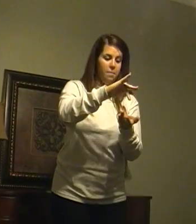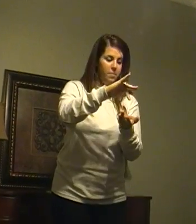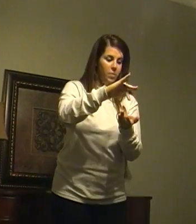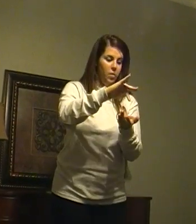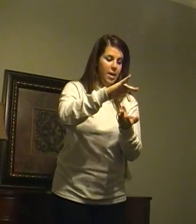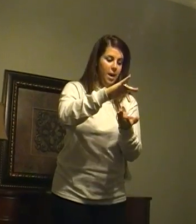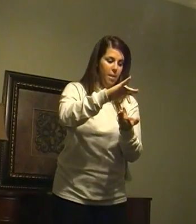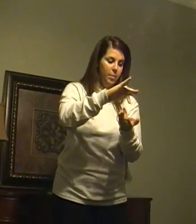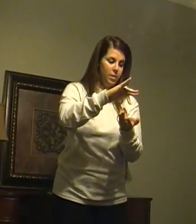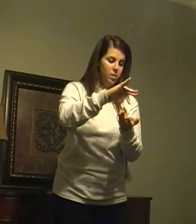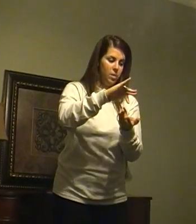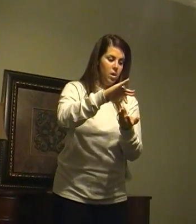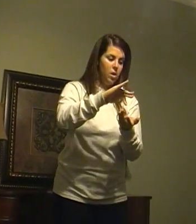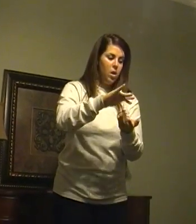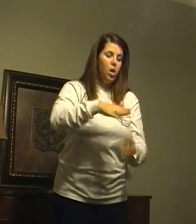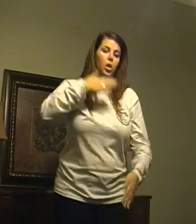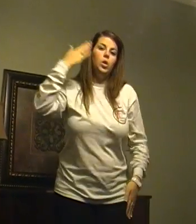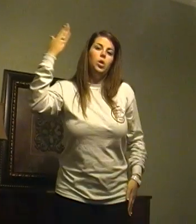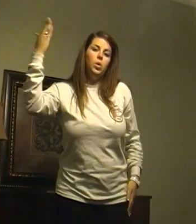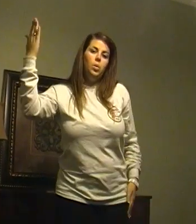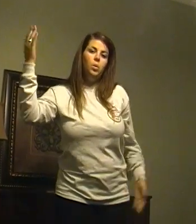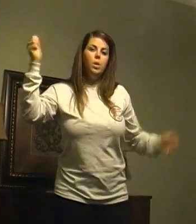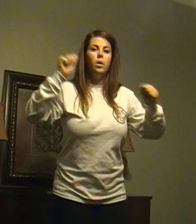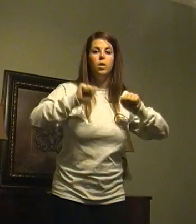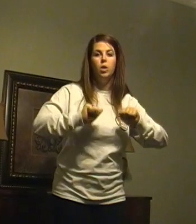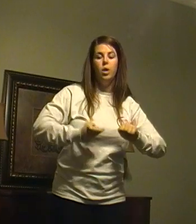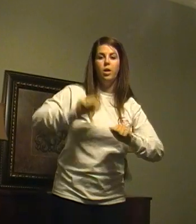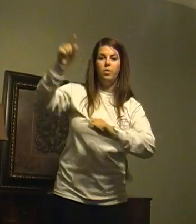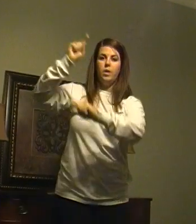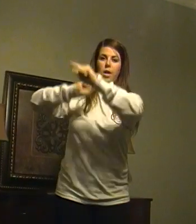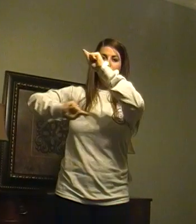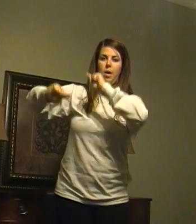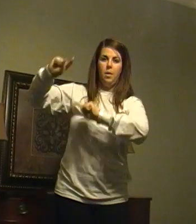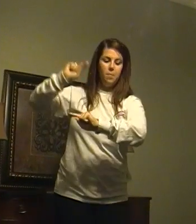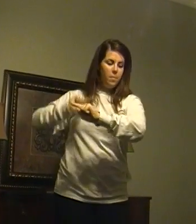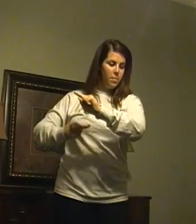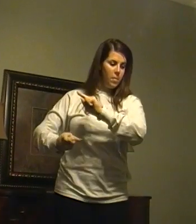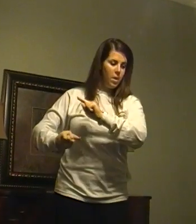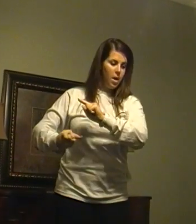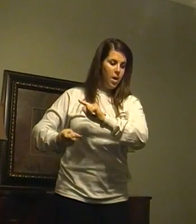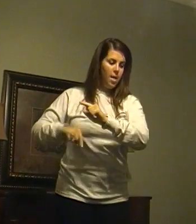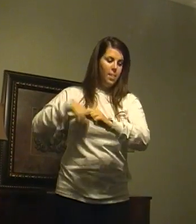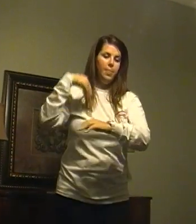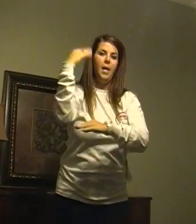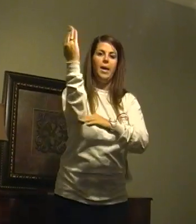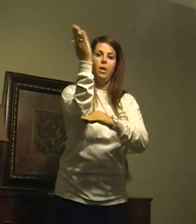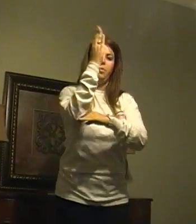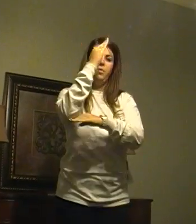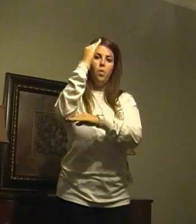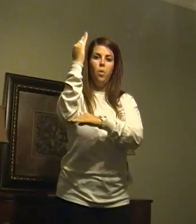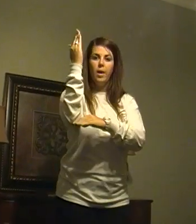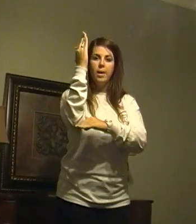Stop 3 times. You could have come like a